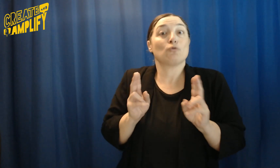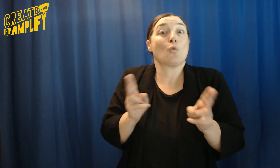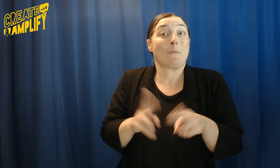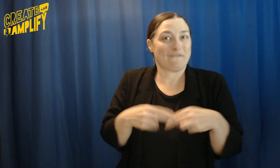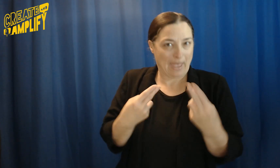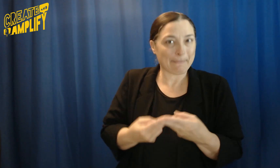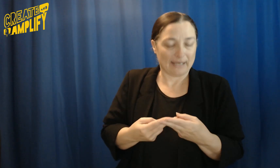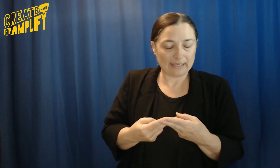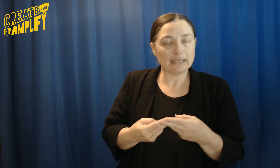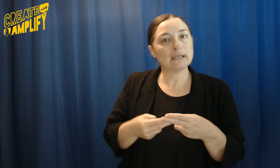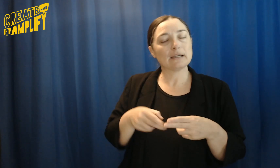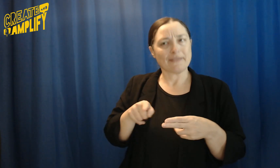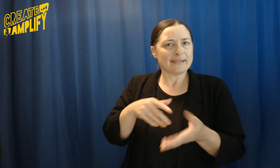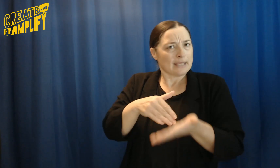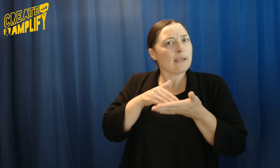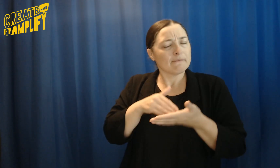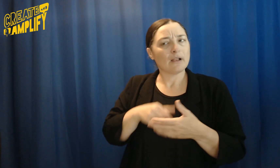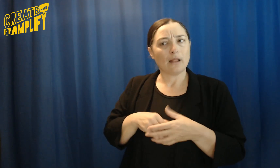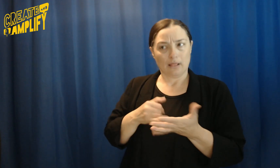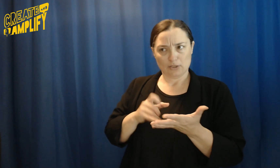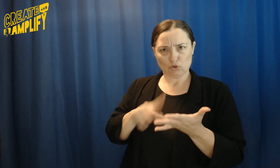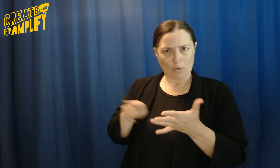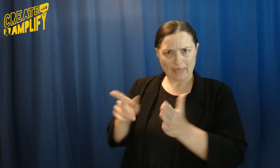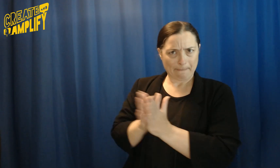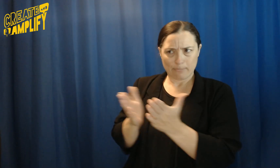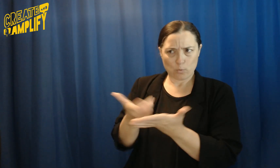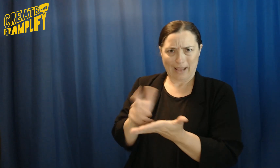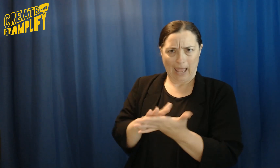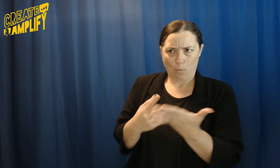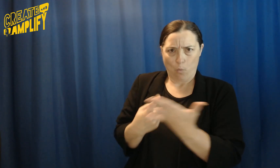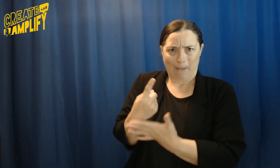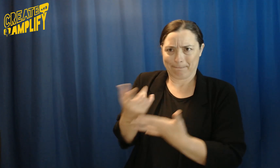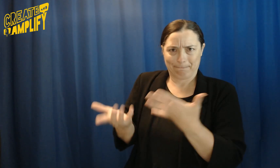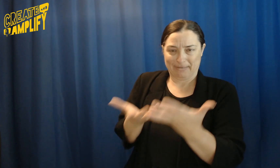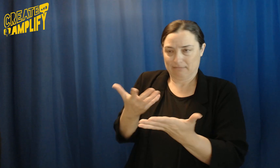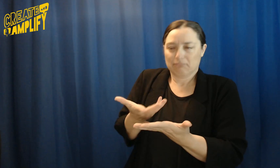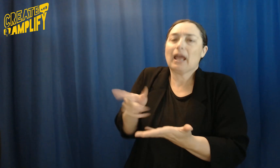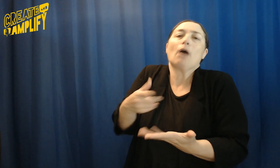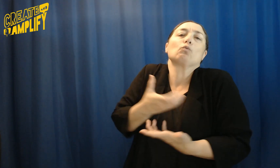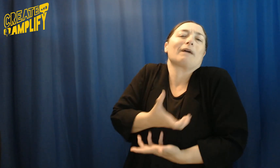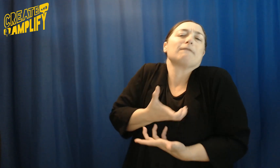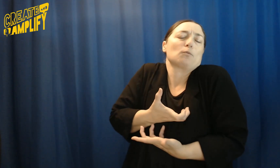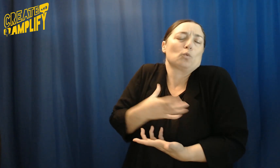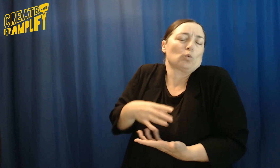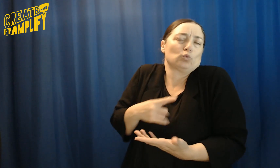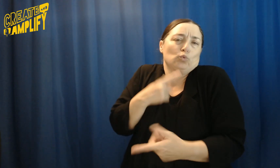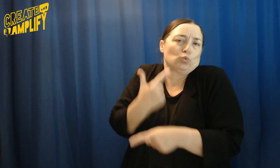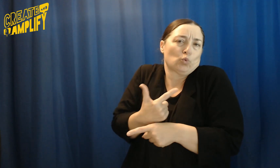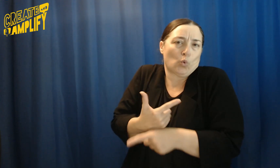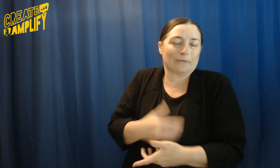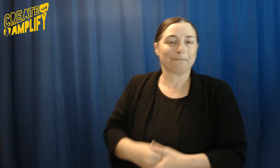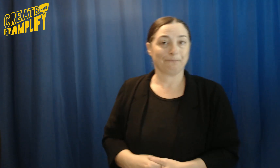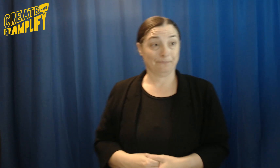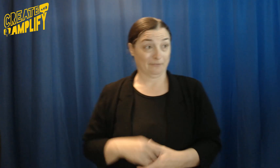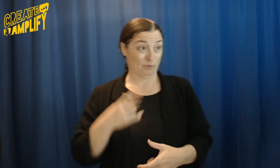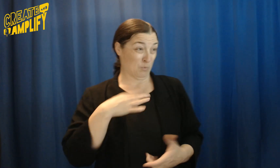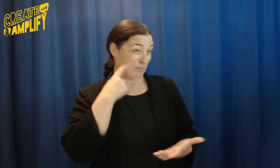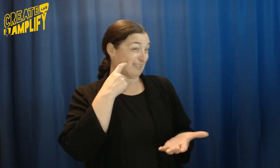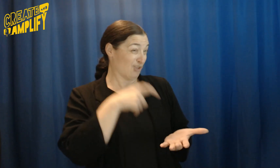that came about, or how the book came about, whatever you're comfortable to talk about? Firstly, I want to acknowledge I really know that feeling